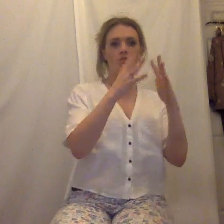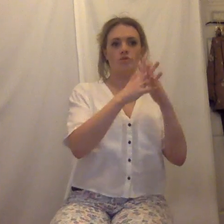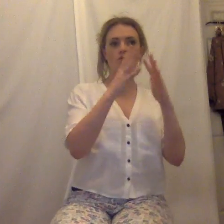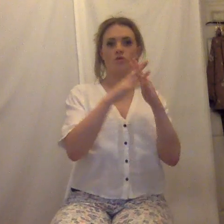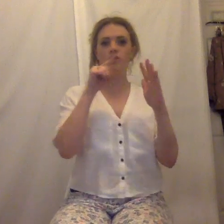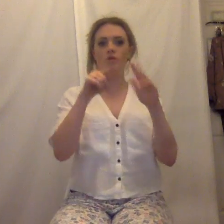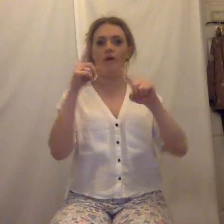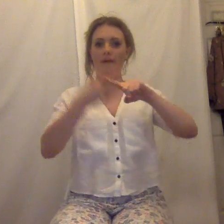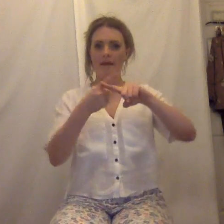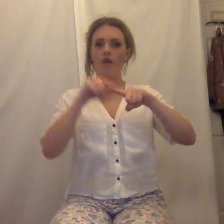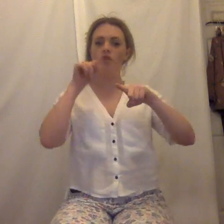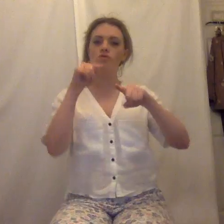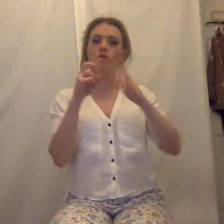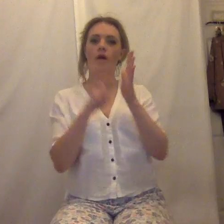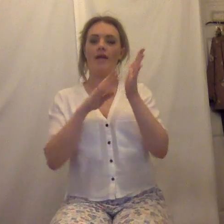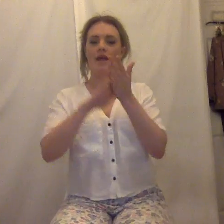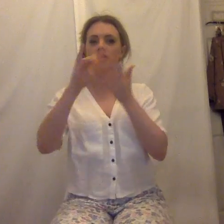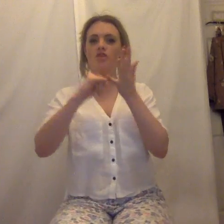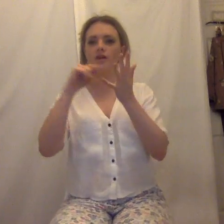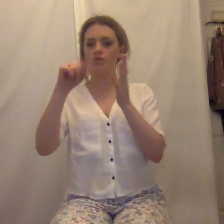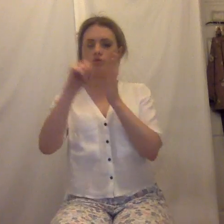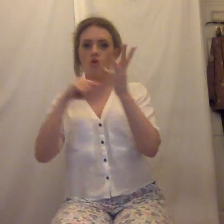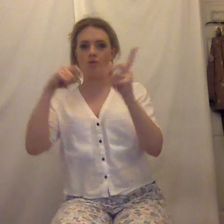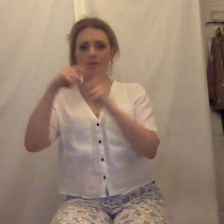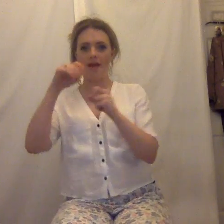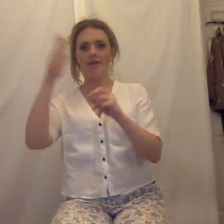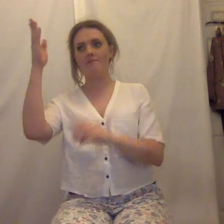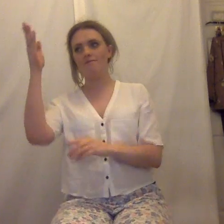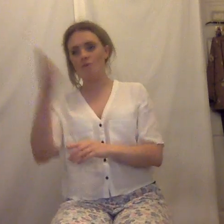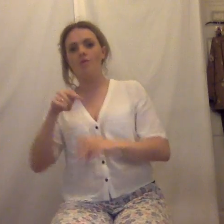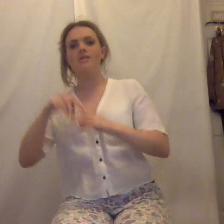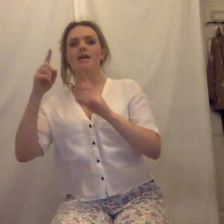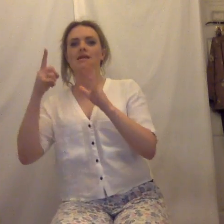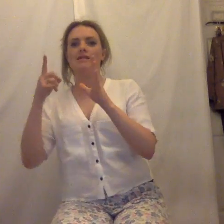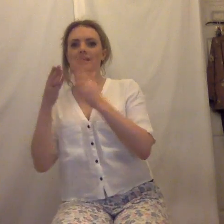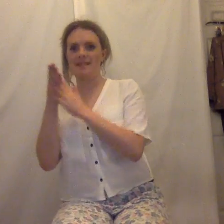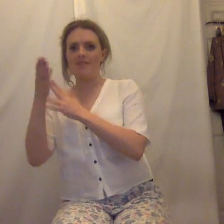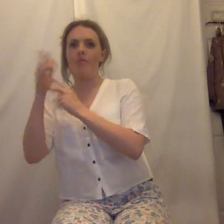www.england.nhs.uk/accessible info.